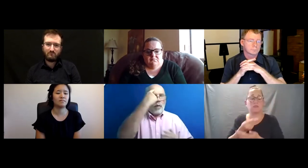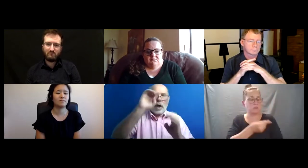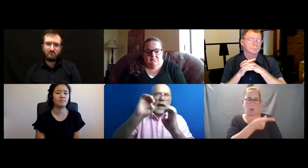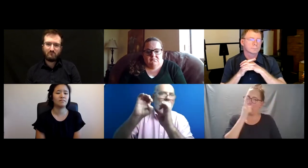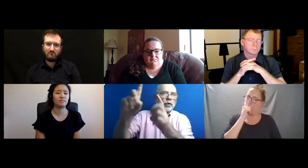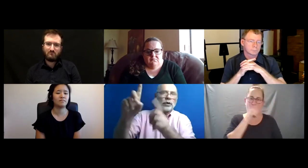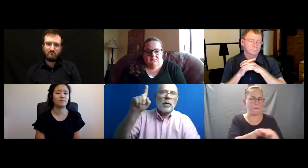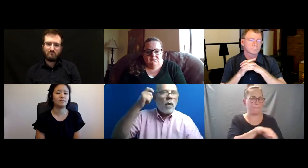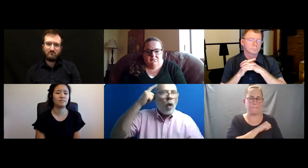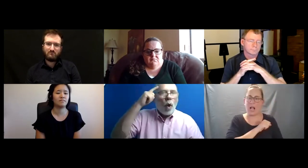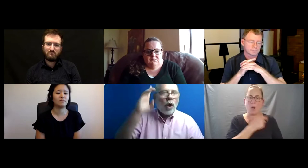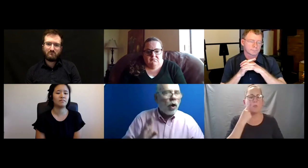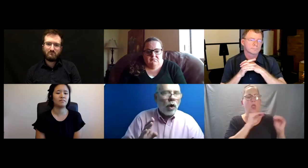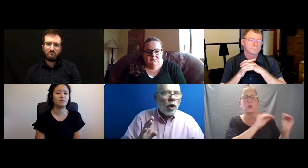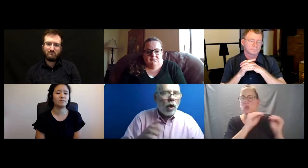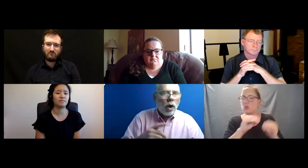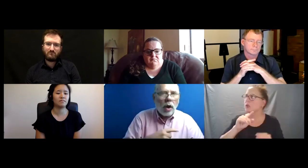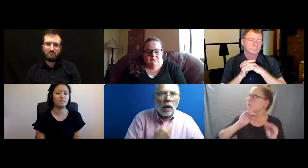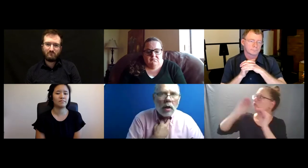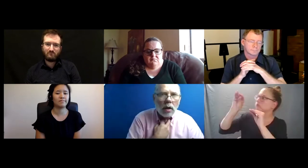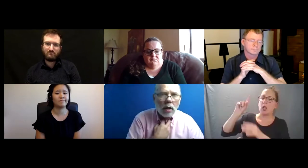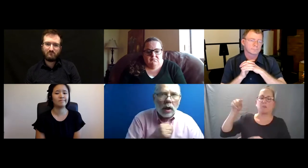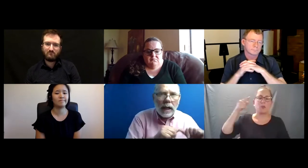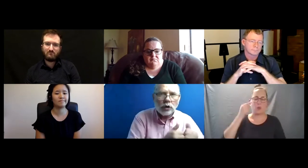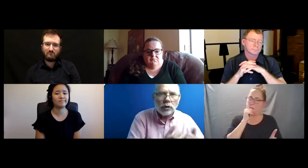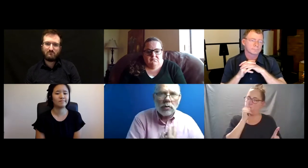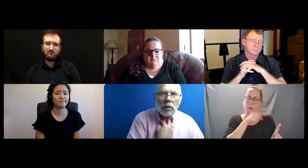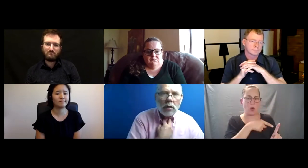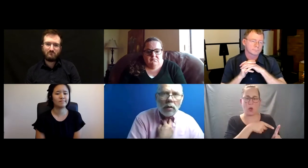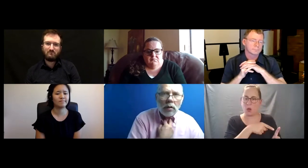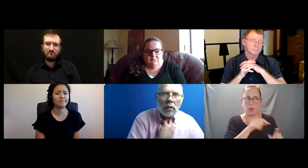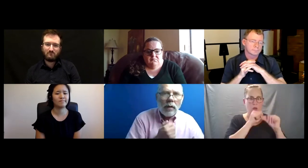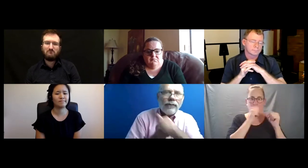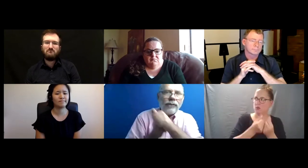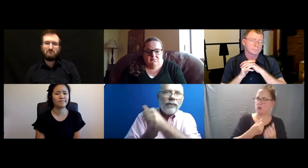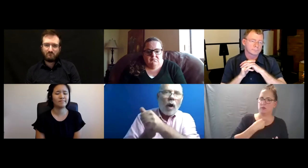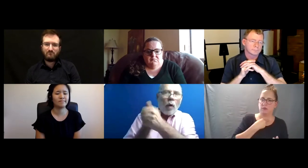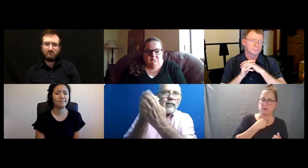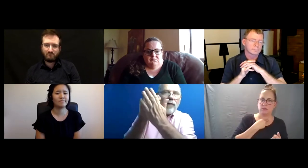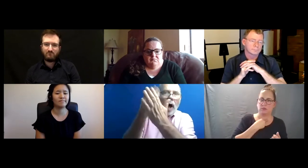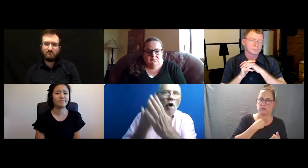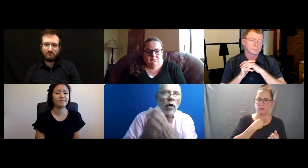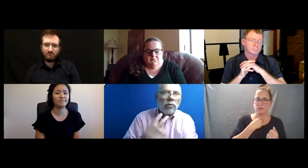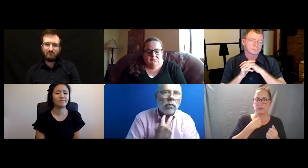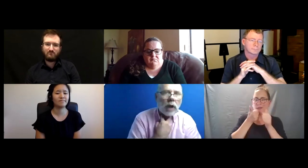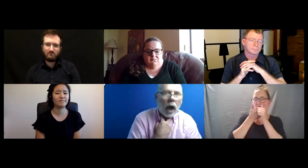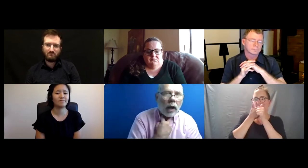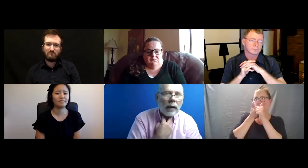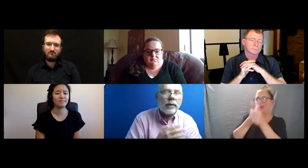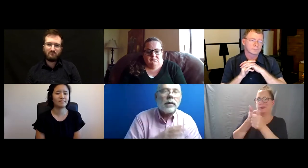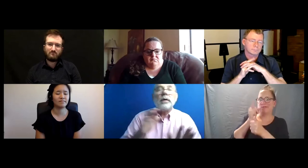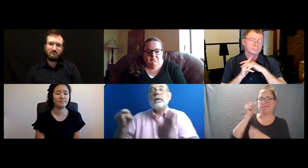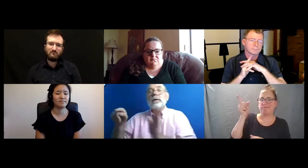resources, but they are not given the funding to educate these